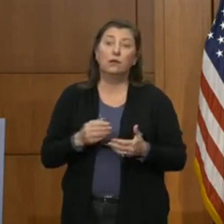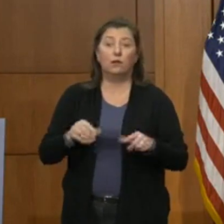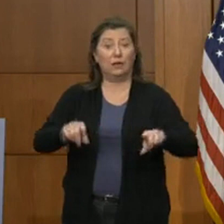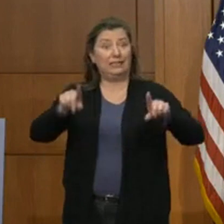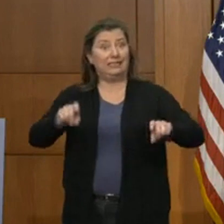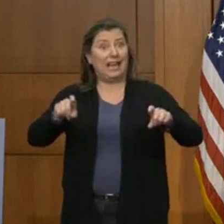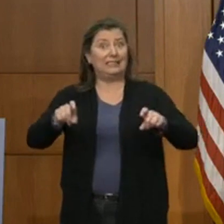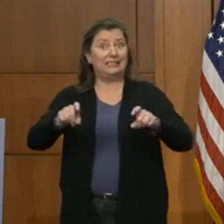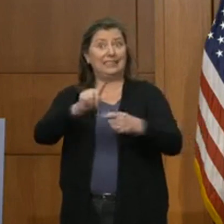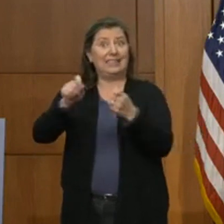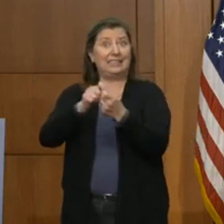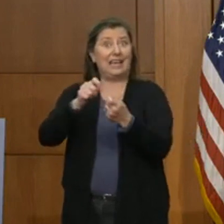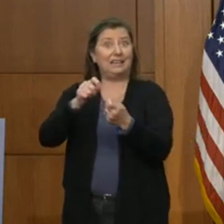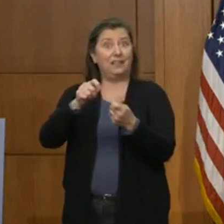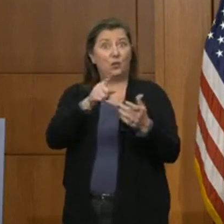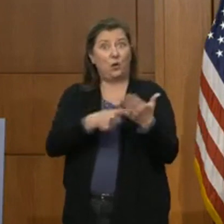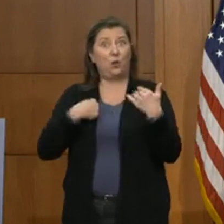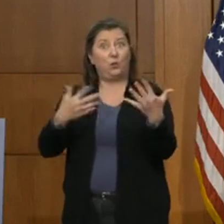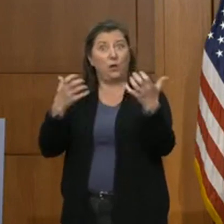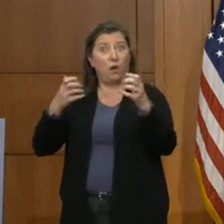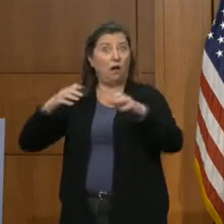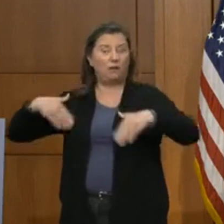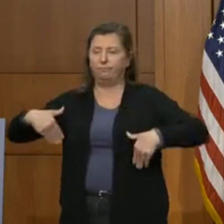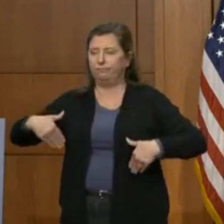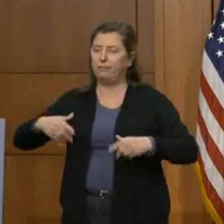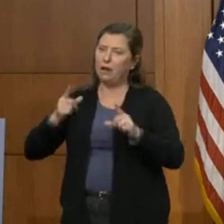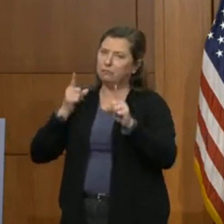where we want it to be, we're getting there.